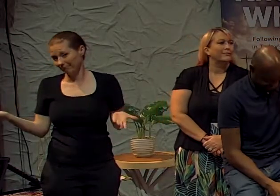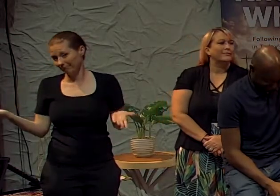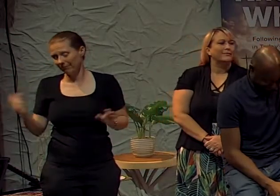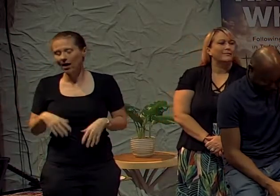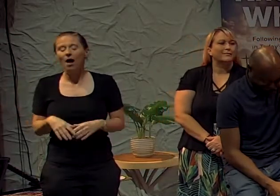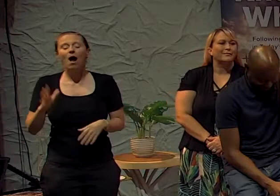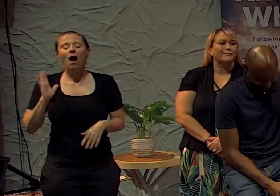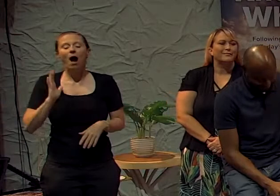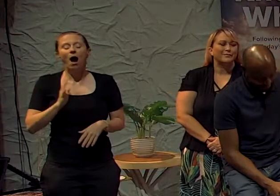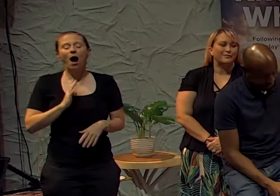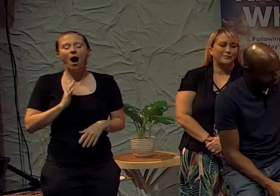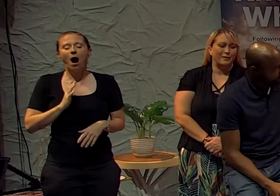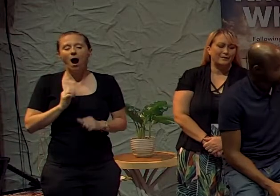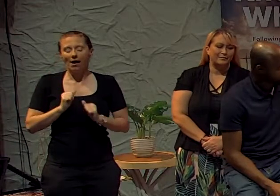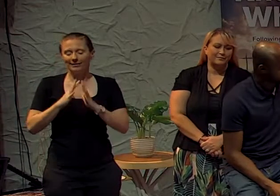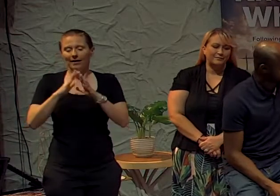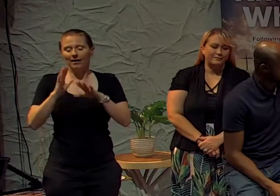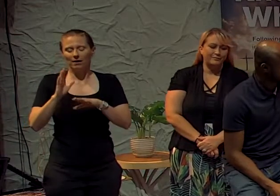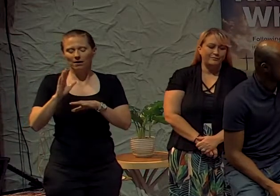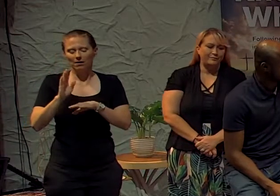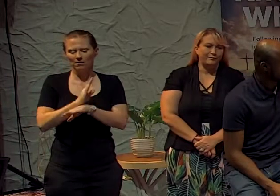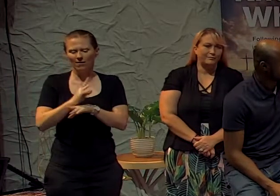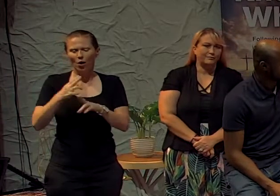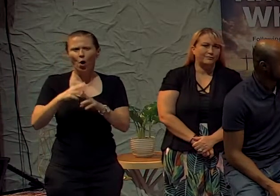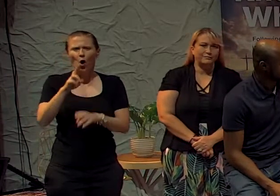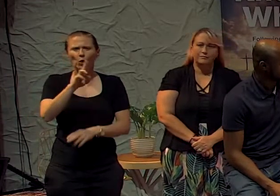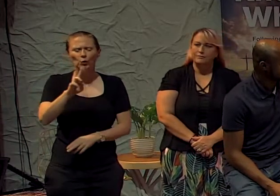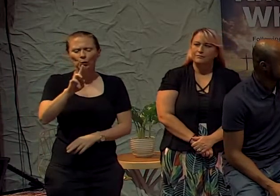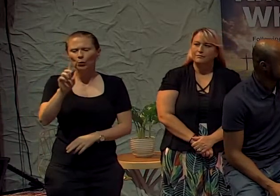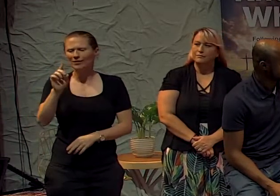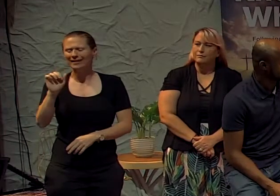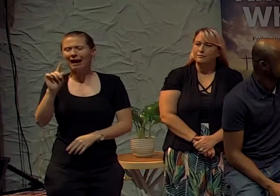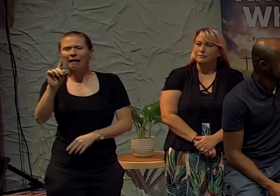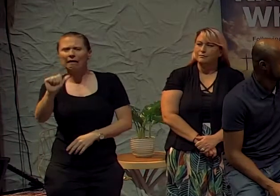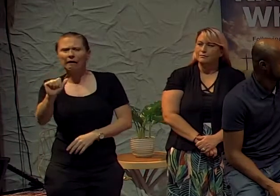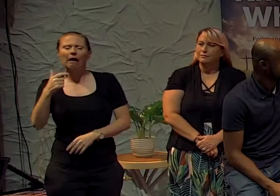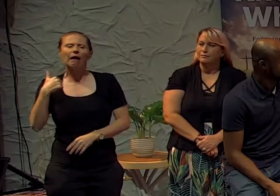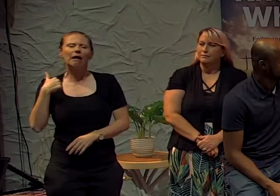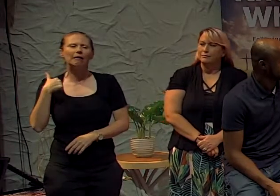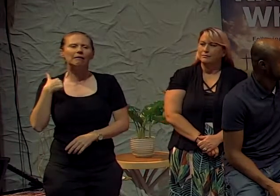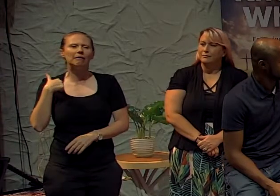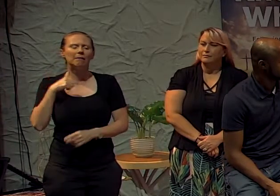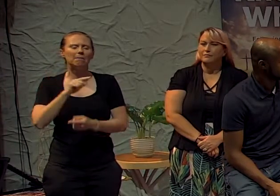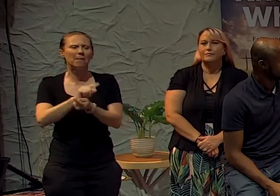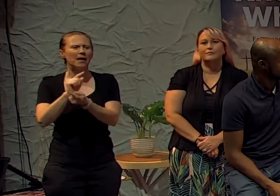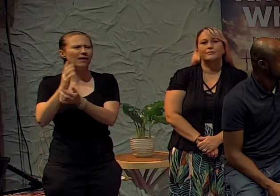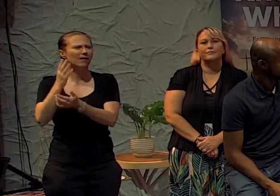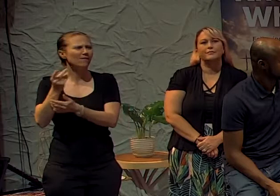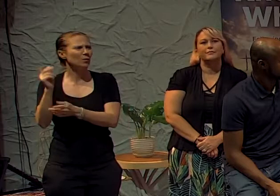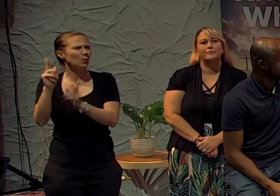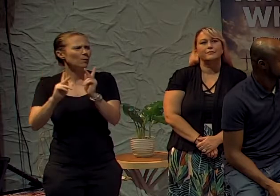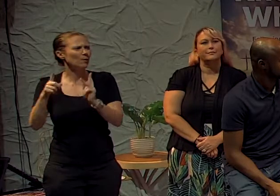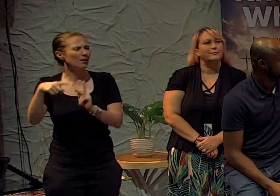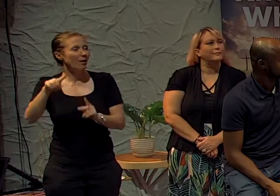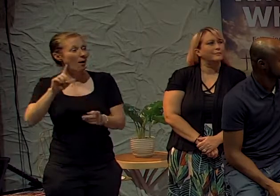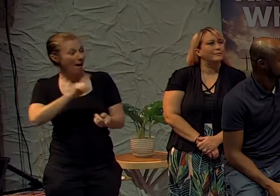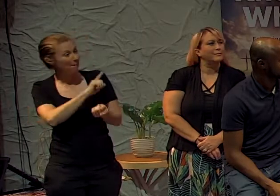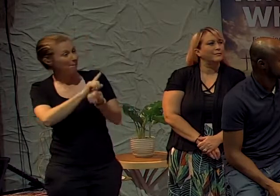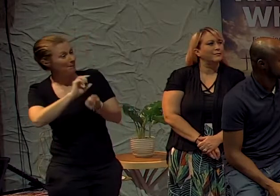And I proceeded to start a company called UData that ran into a few people here and even met Christian through